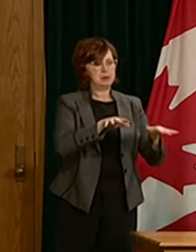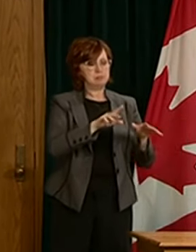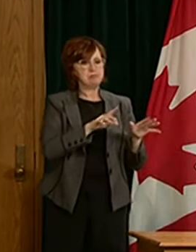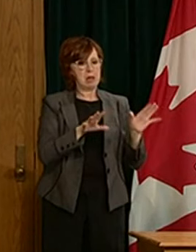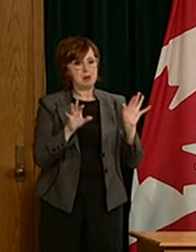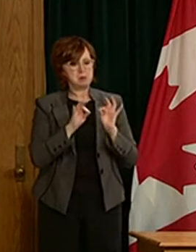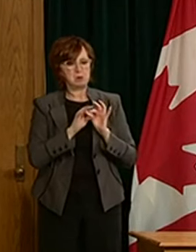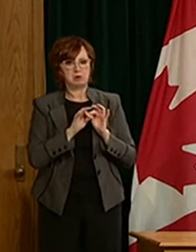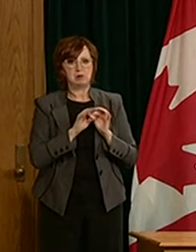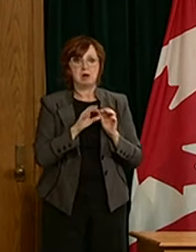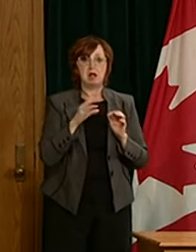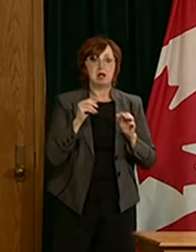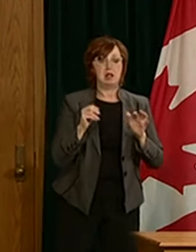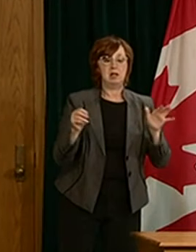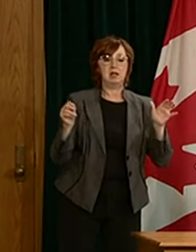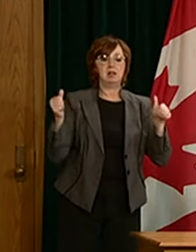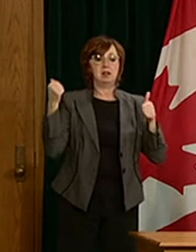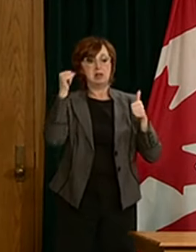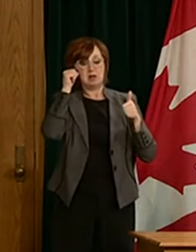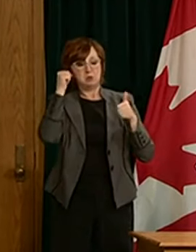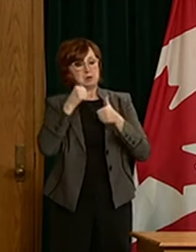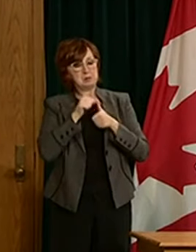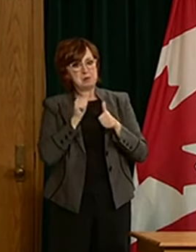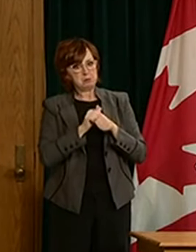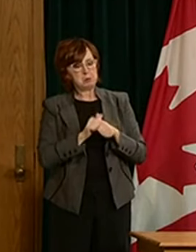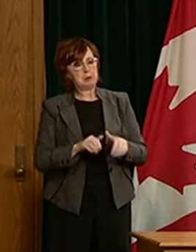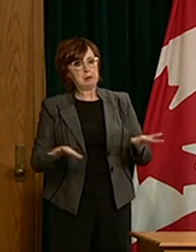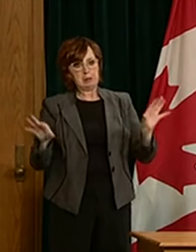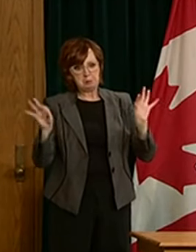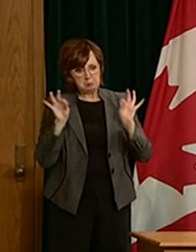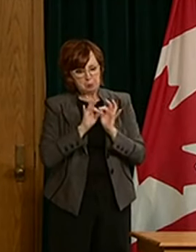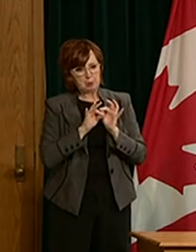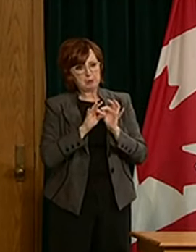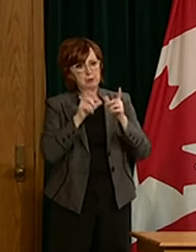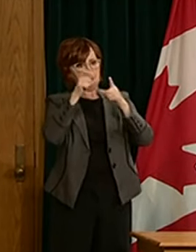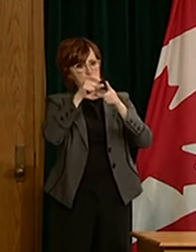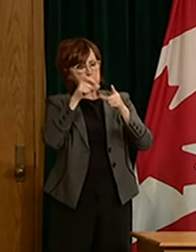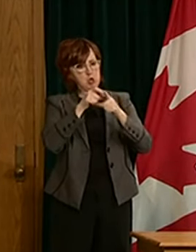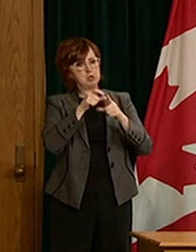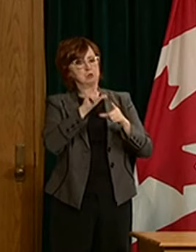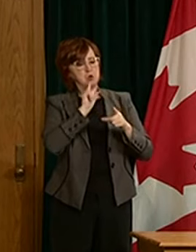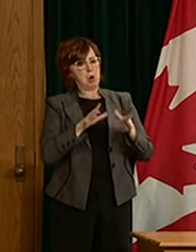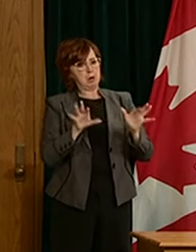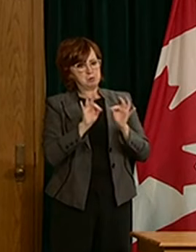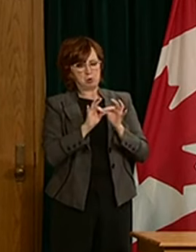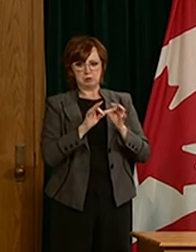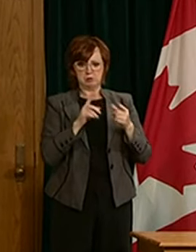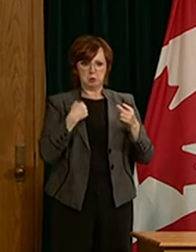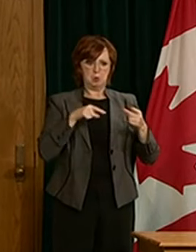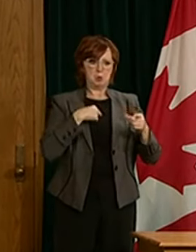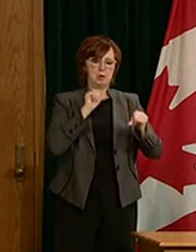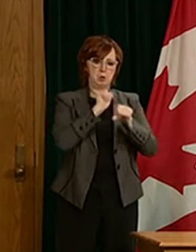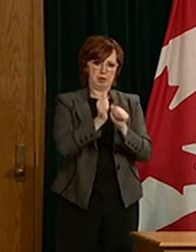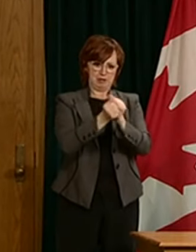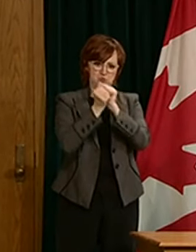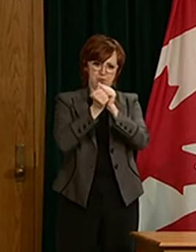language does matter. We are all in this together. We are all playing for the same team. And we will all be